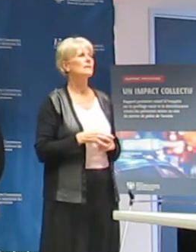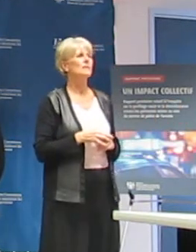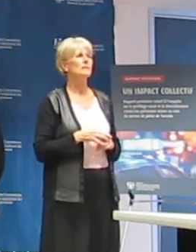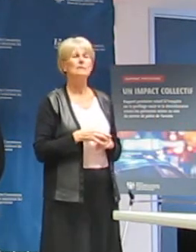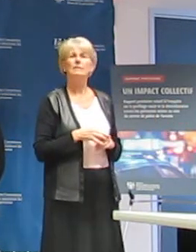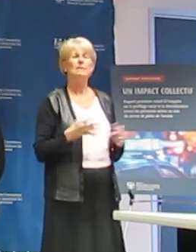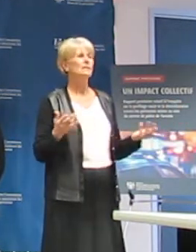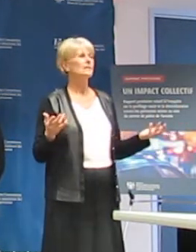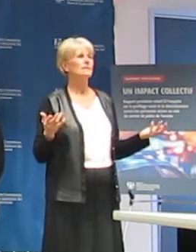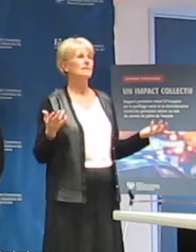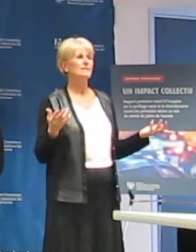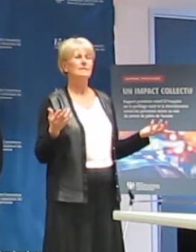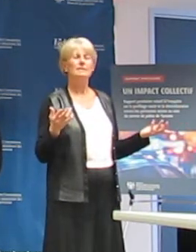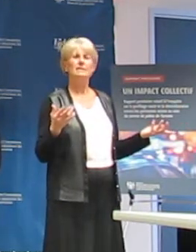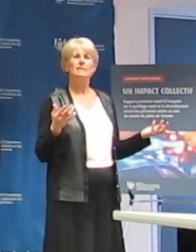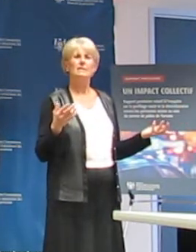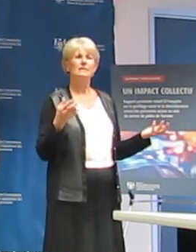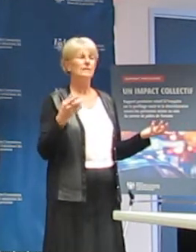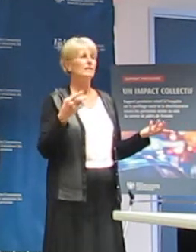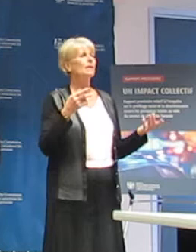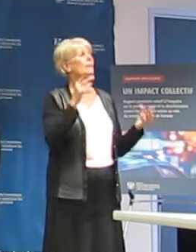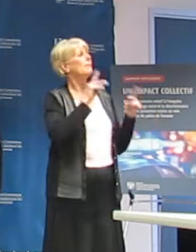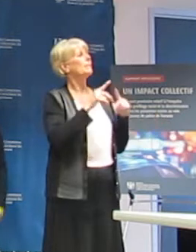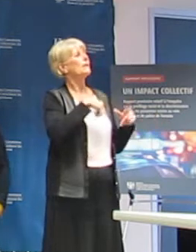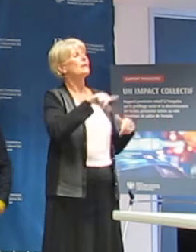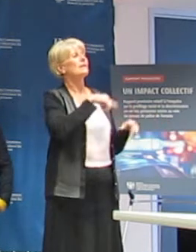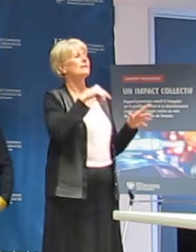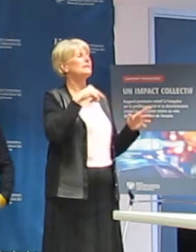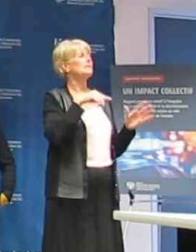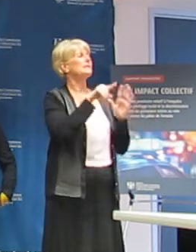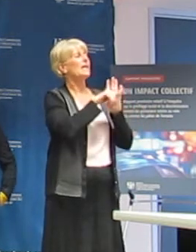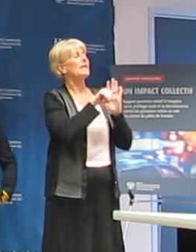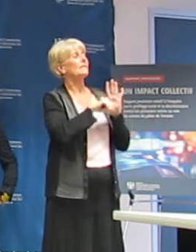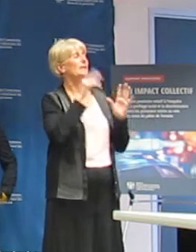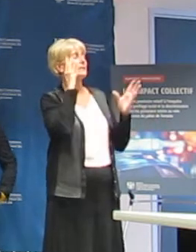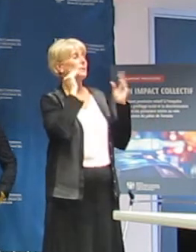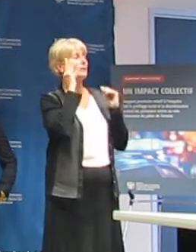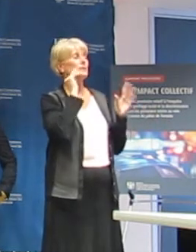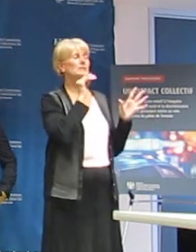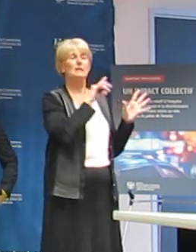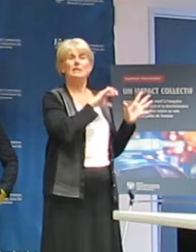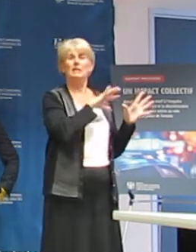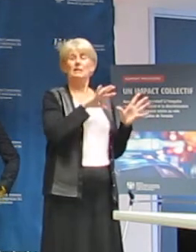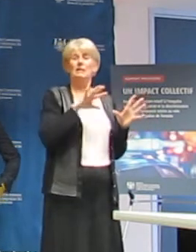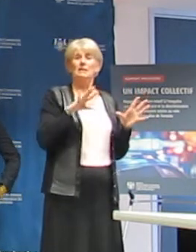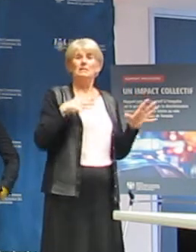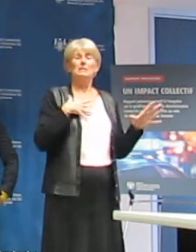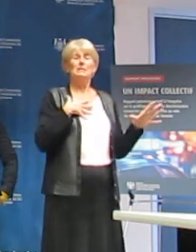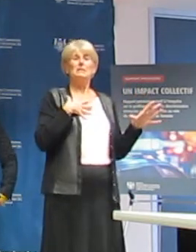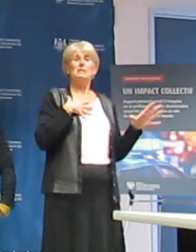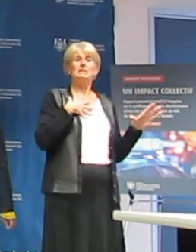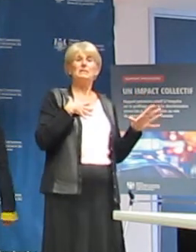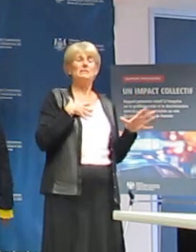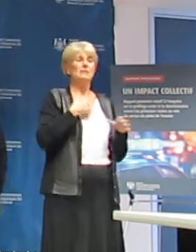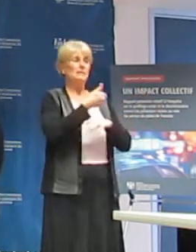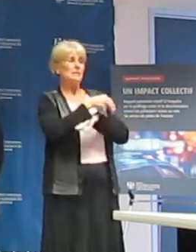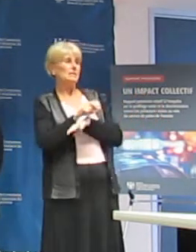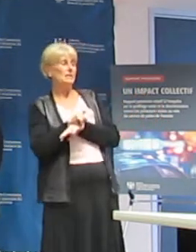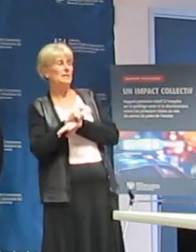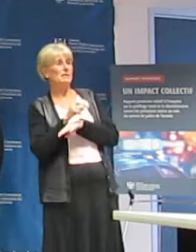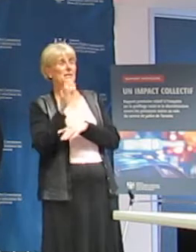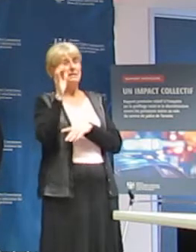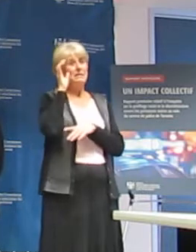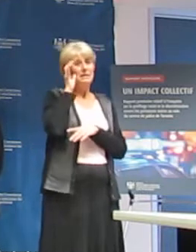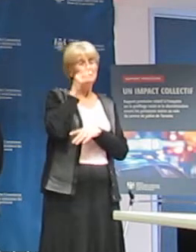from places where they have had negative encounters with the police, and to come and to sit and listen to us